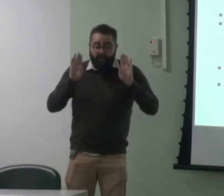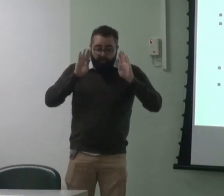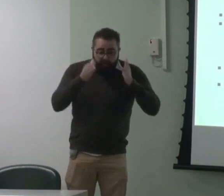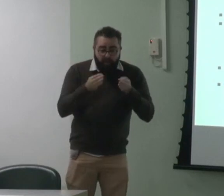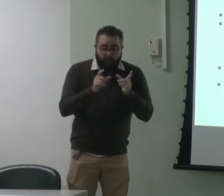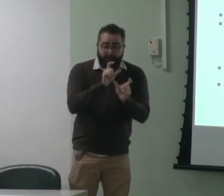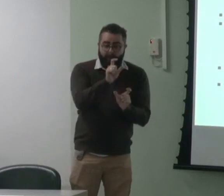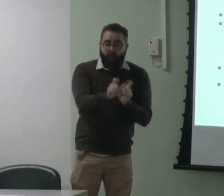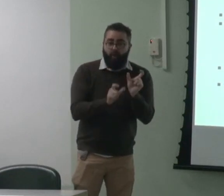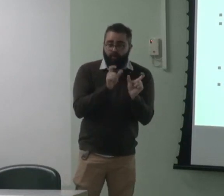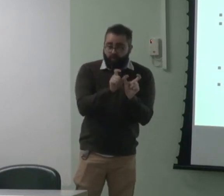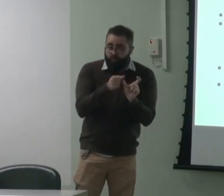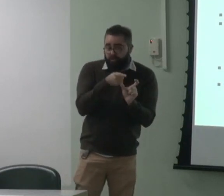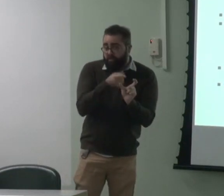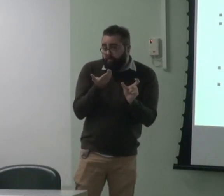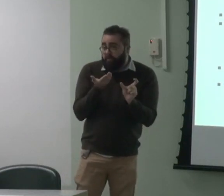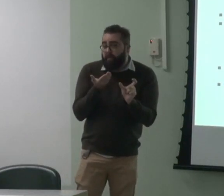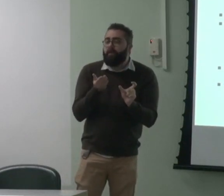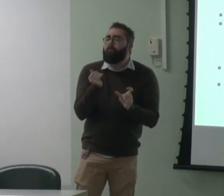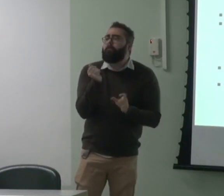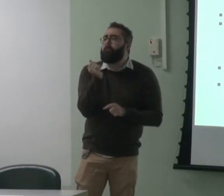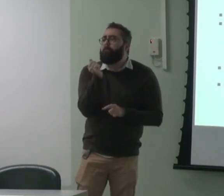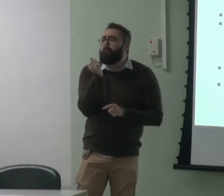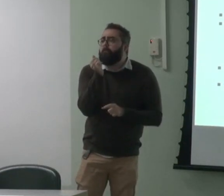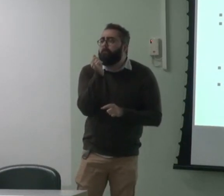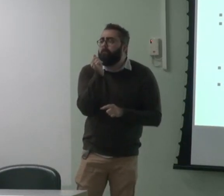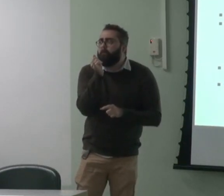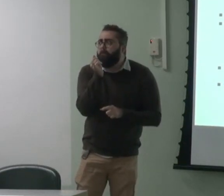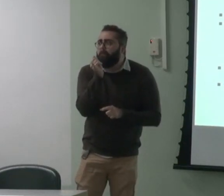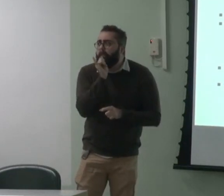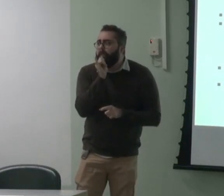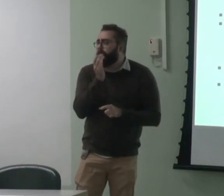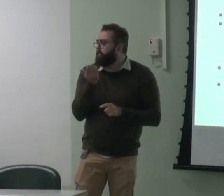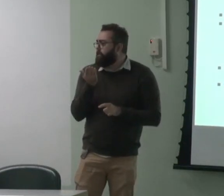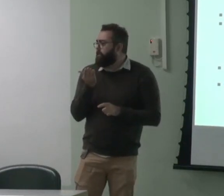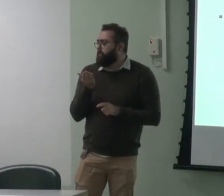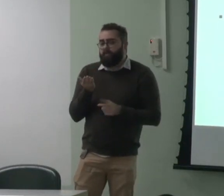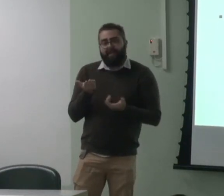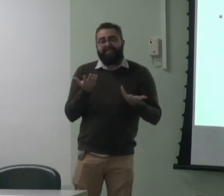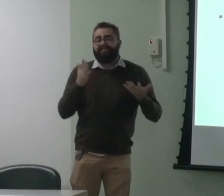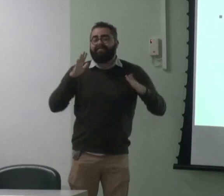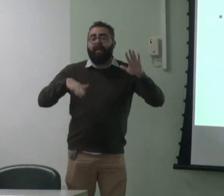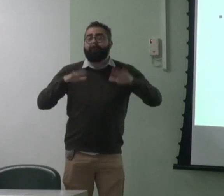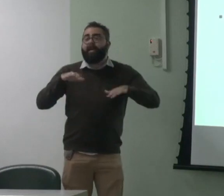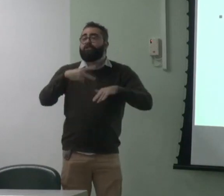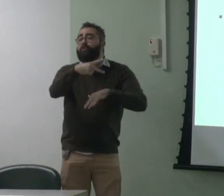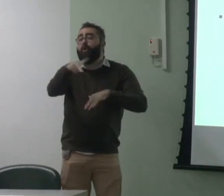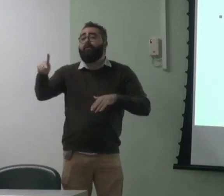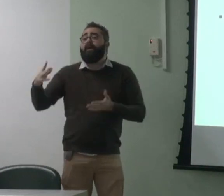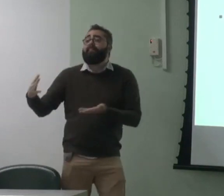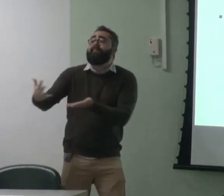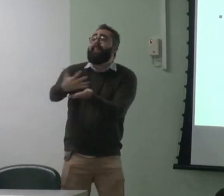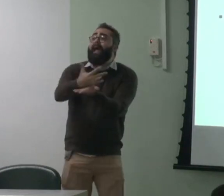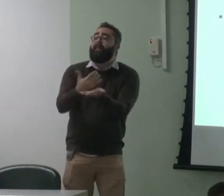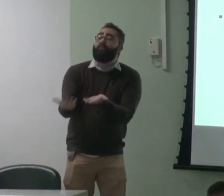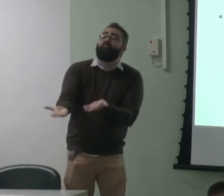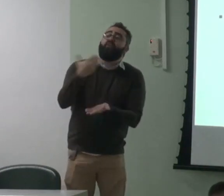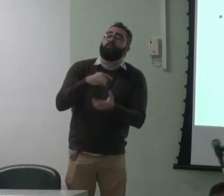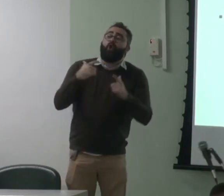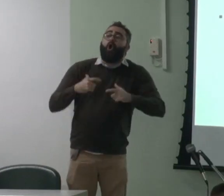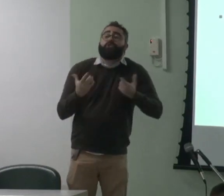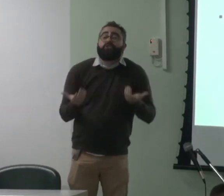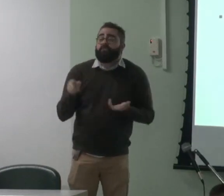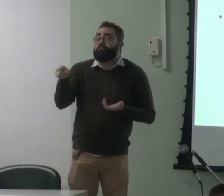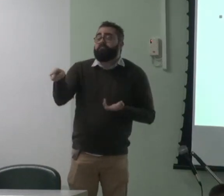picture to show you different resources that cover different phenomena. So